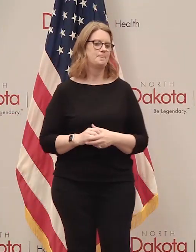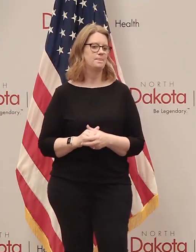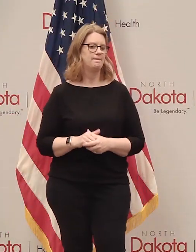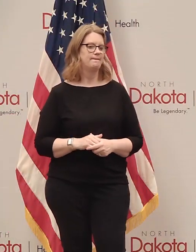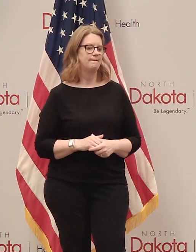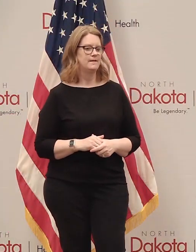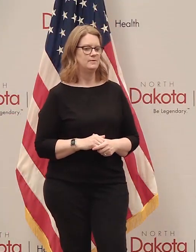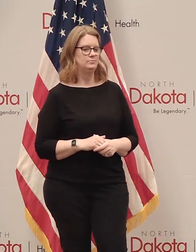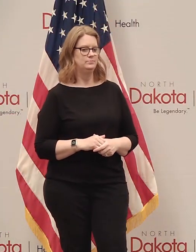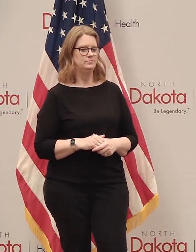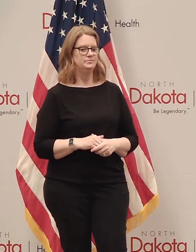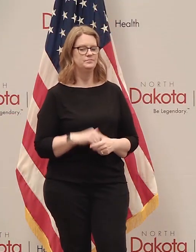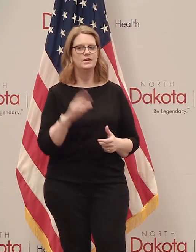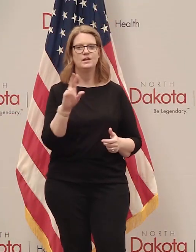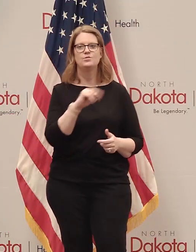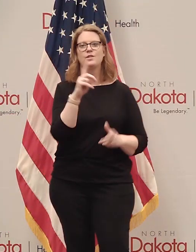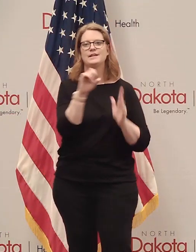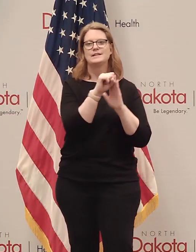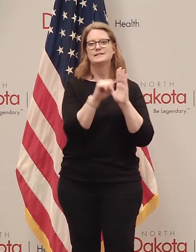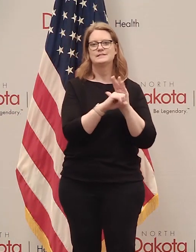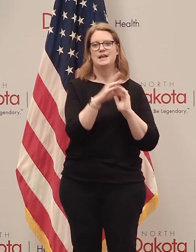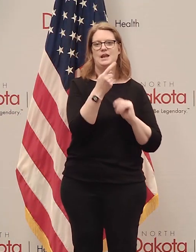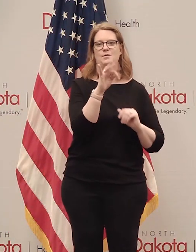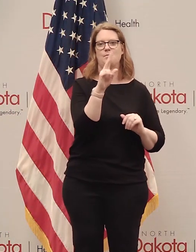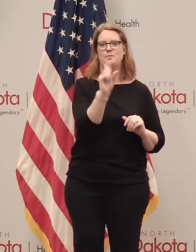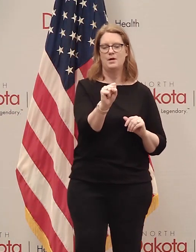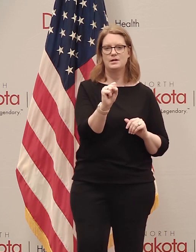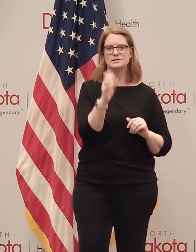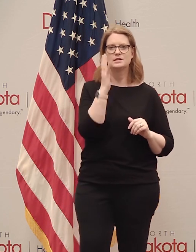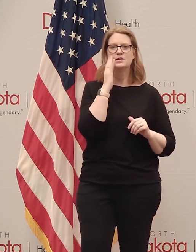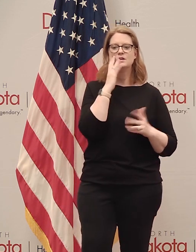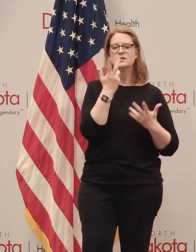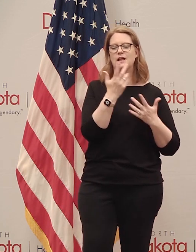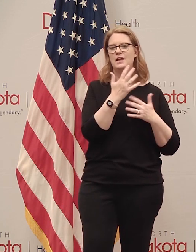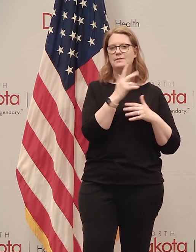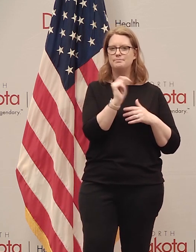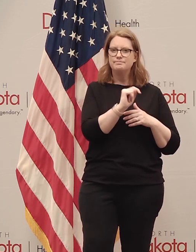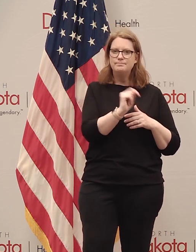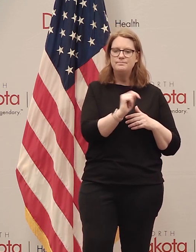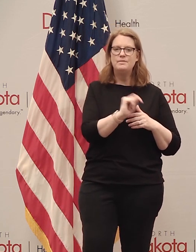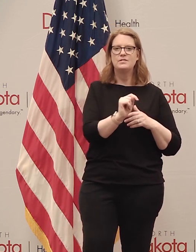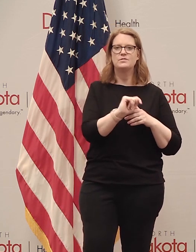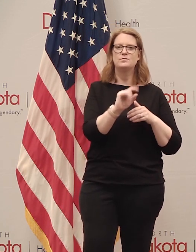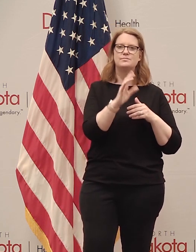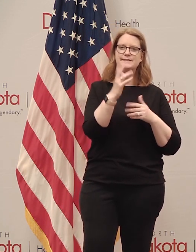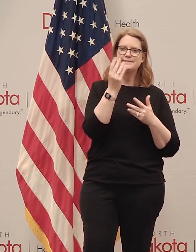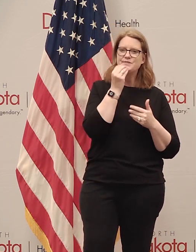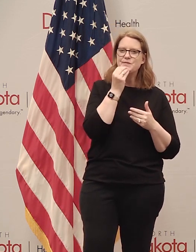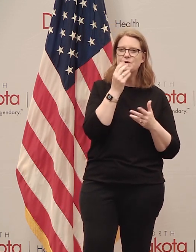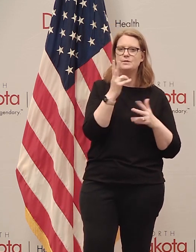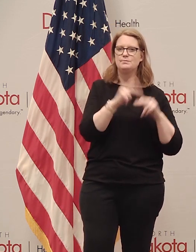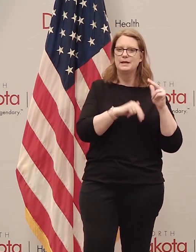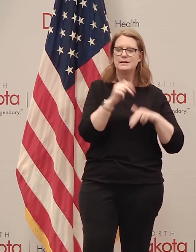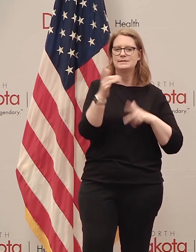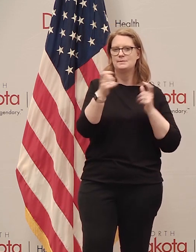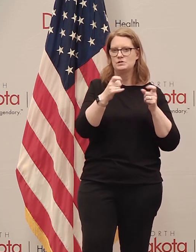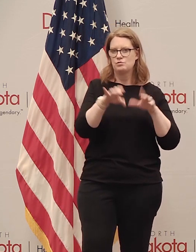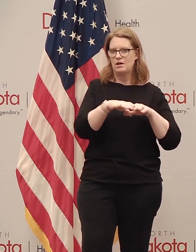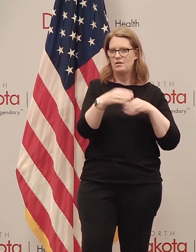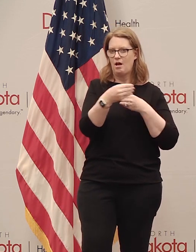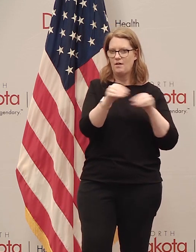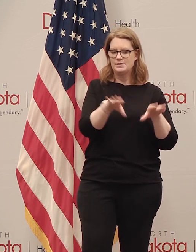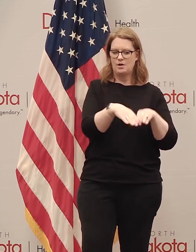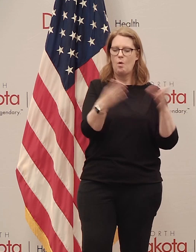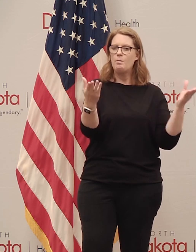If you're heading out to one of our North Dakota state parks, you'll find that comfort stations, concessions buildings, and administration offices are now open for